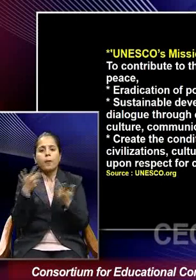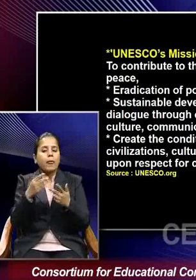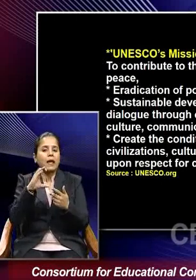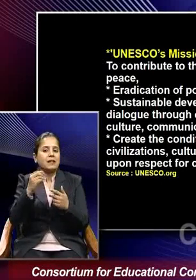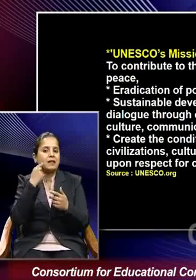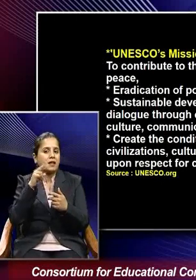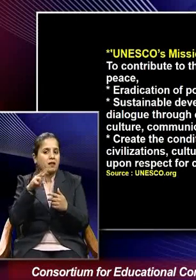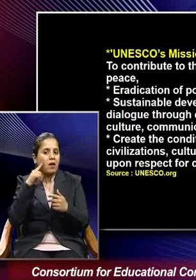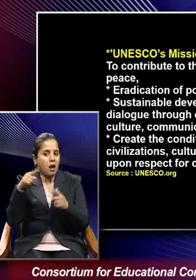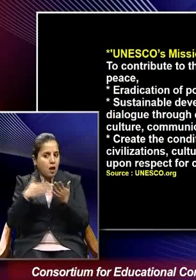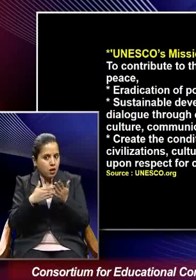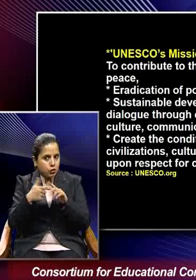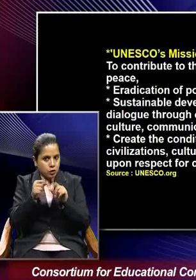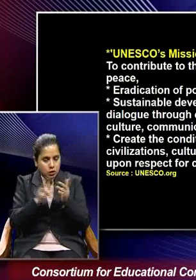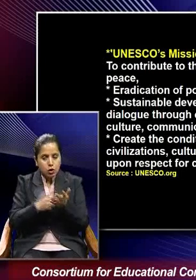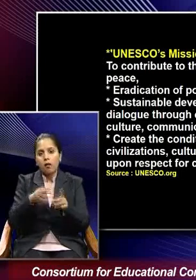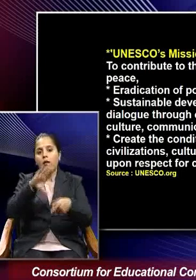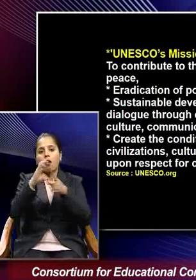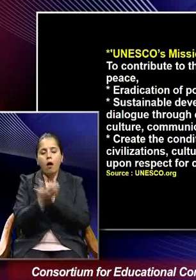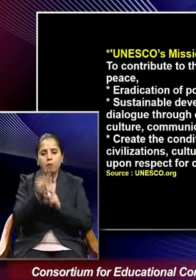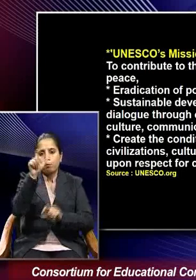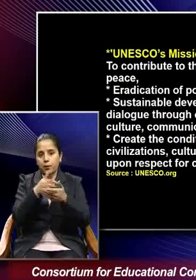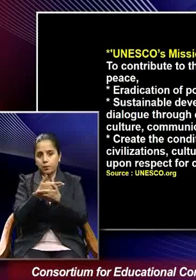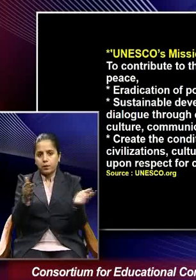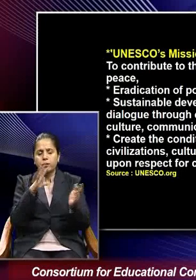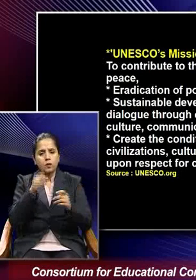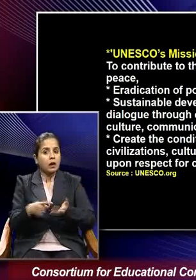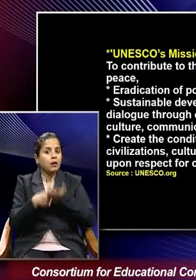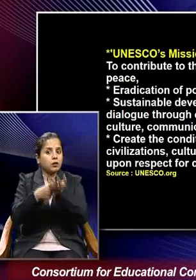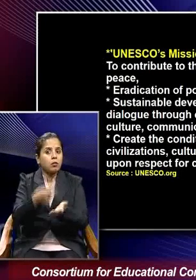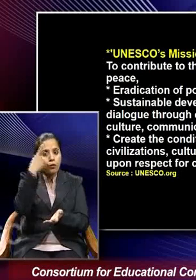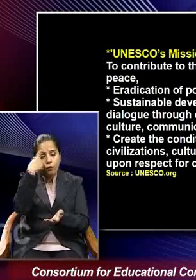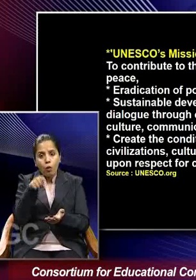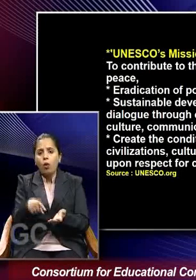civilizations, cultures and peoples based upon respect for